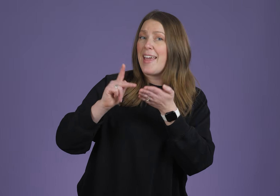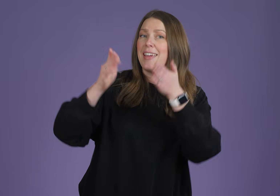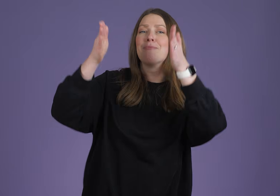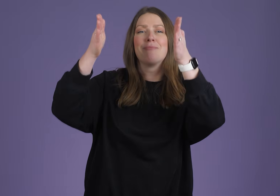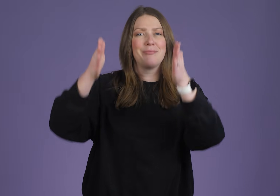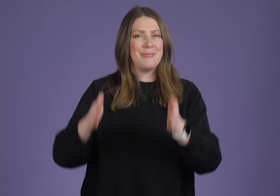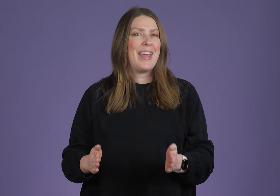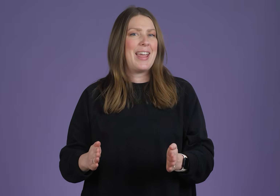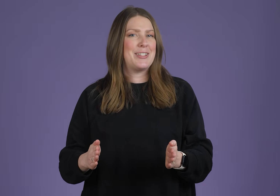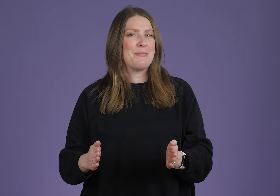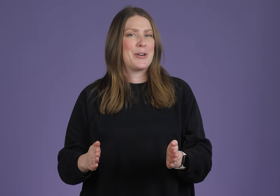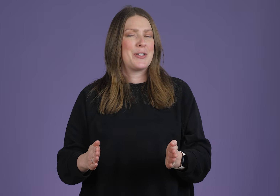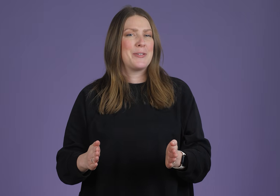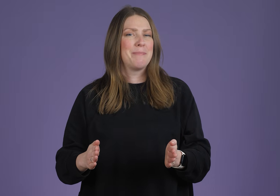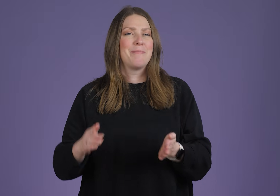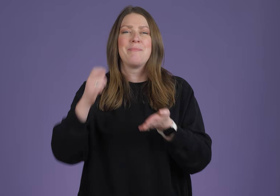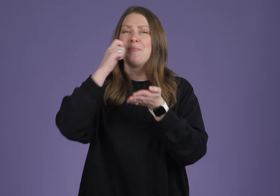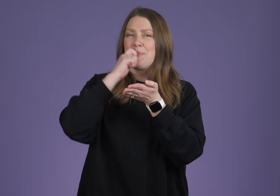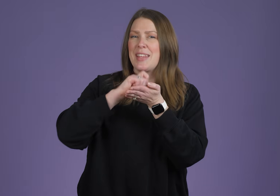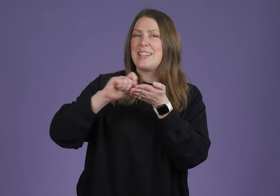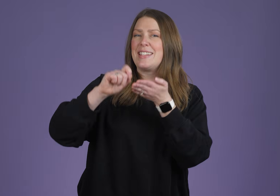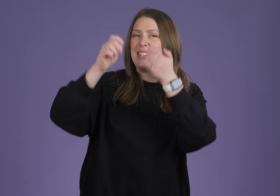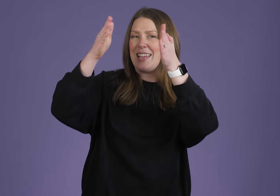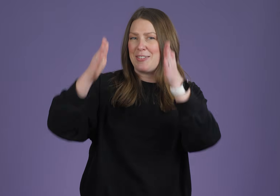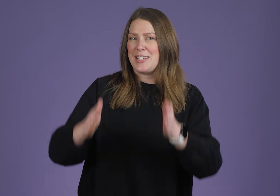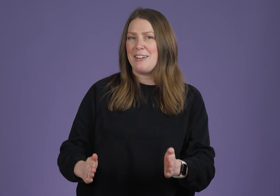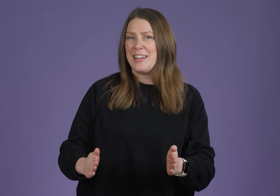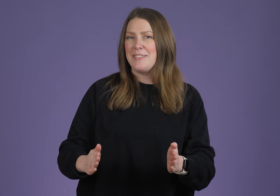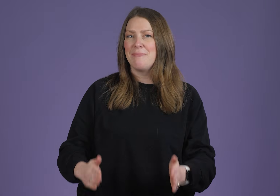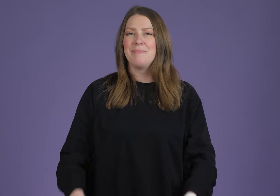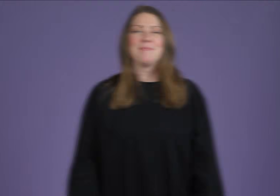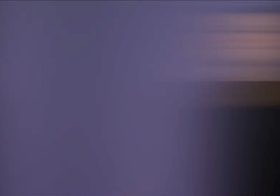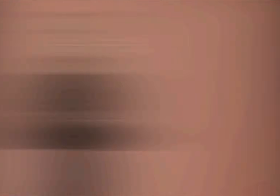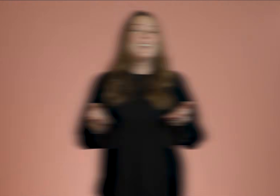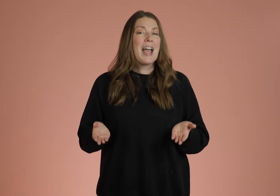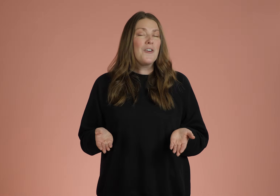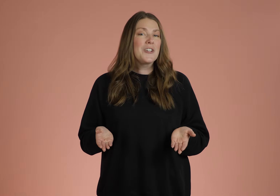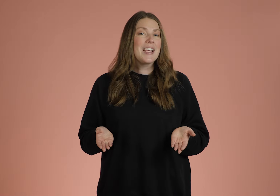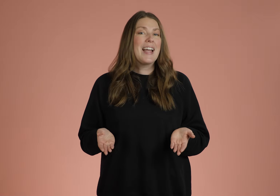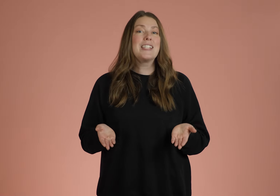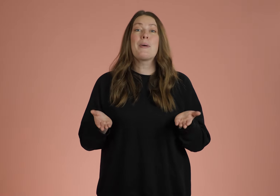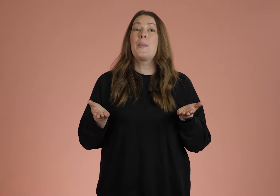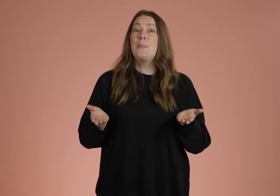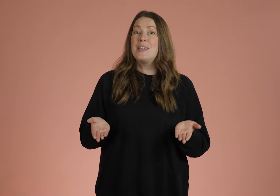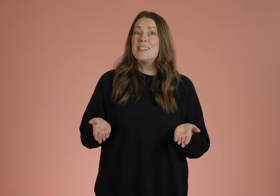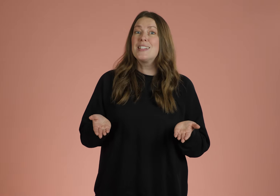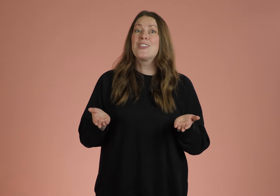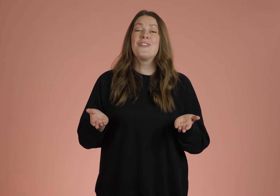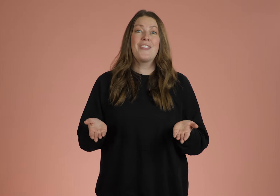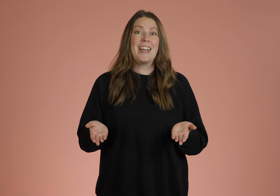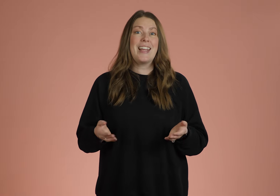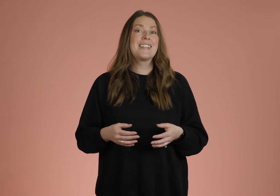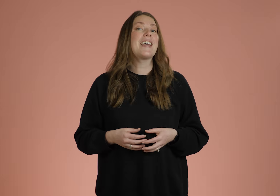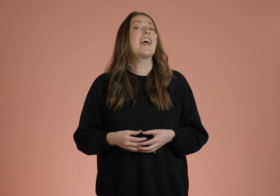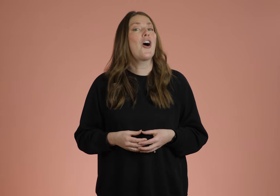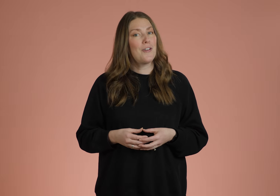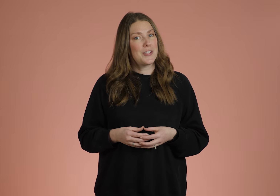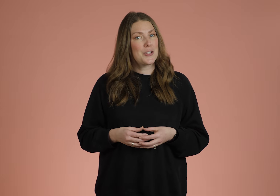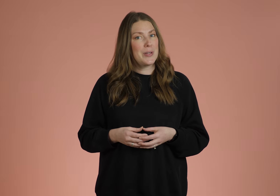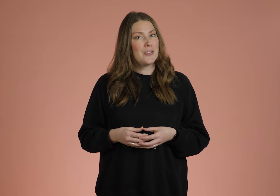K, agent marker. Secretary. Now for signs about business, finance, and office careers.